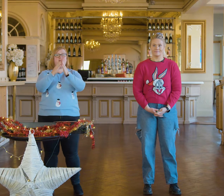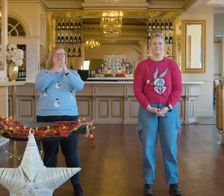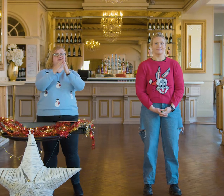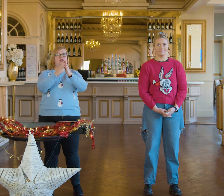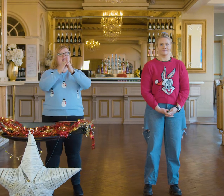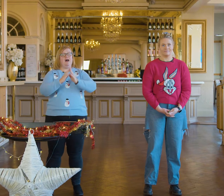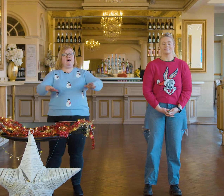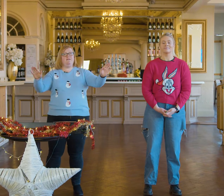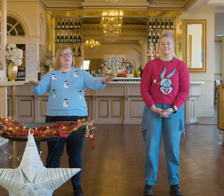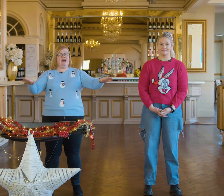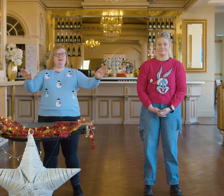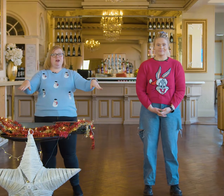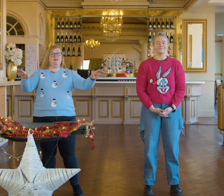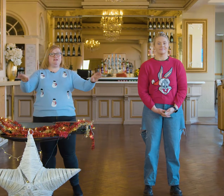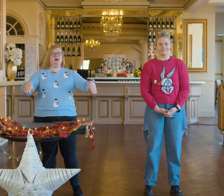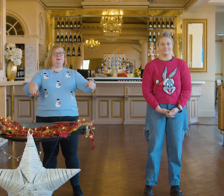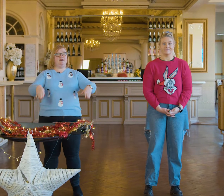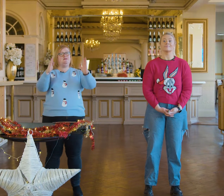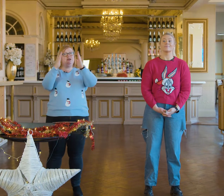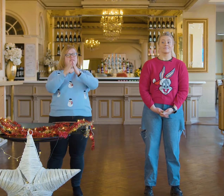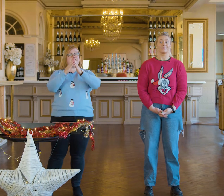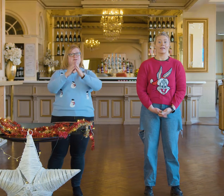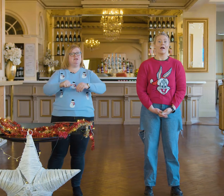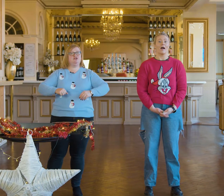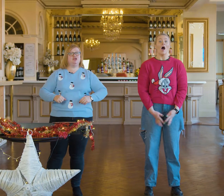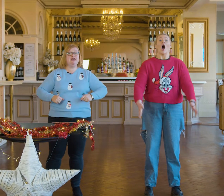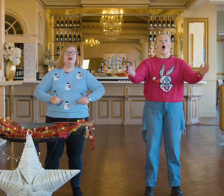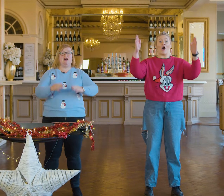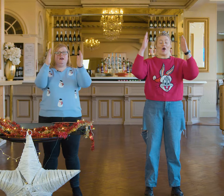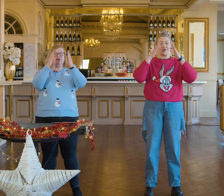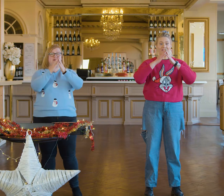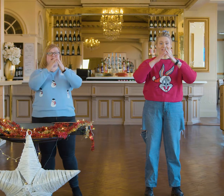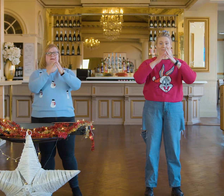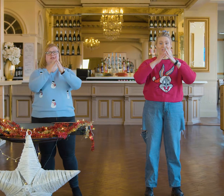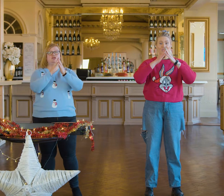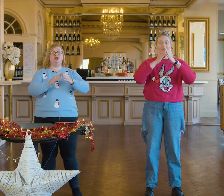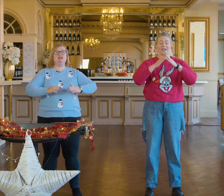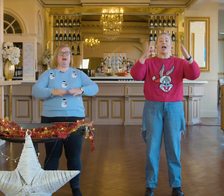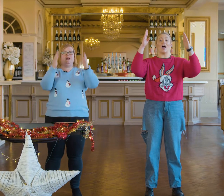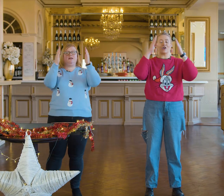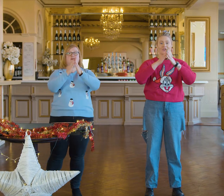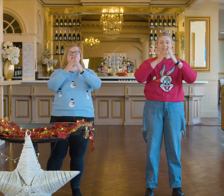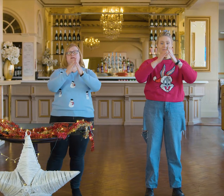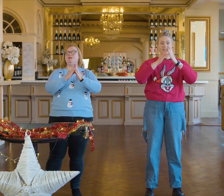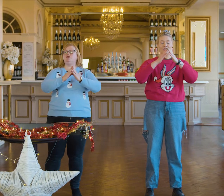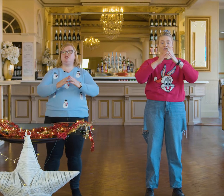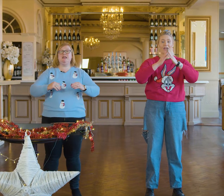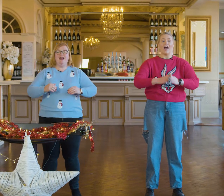Christmas tree, a fairy on the top of the Christmas tree. A Christmas tree, a Christmas tree,